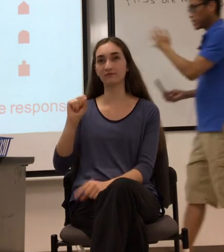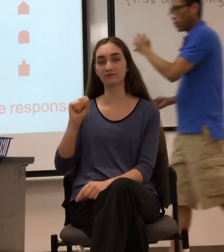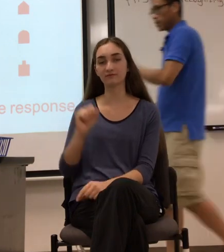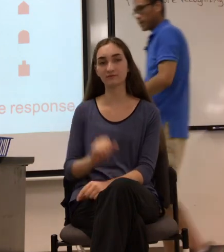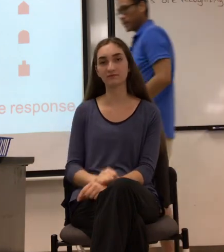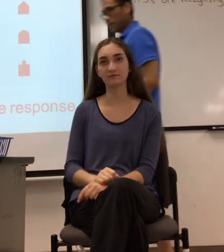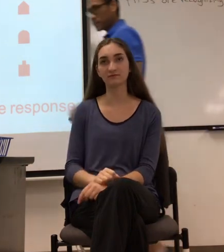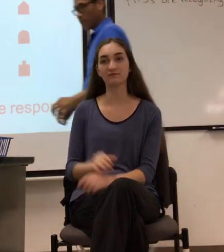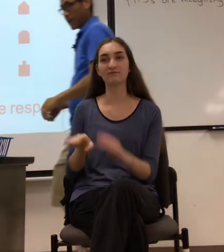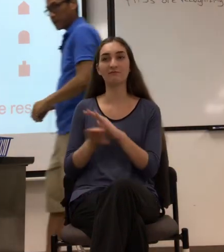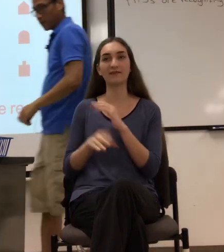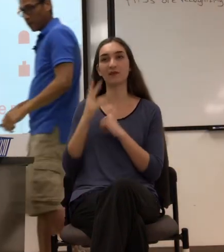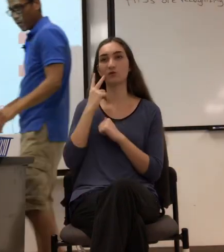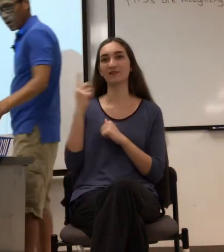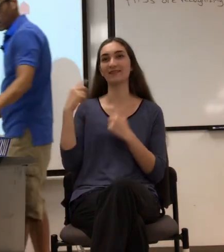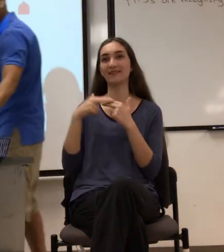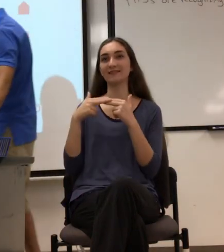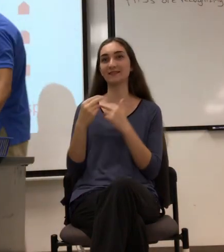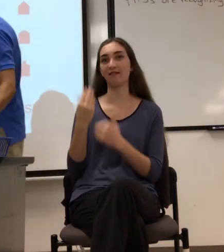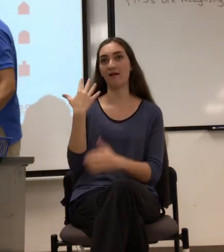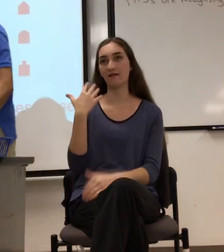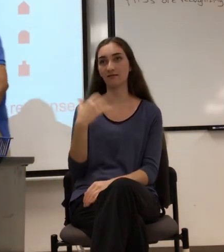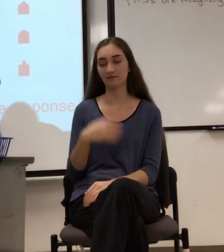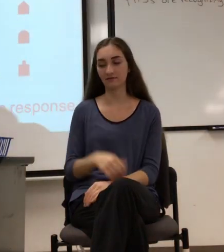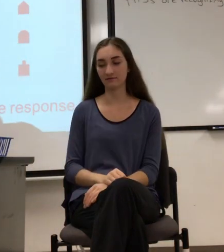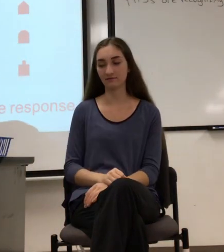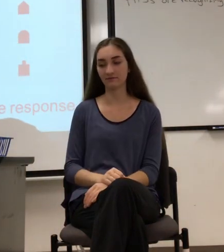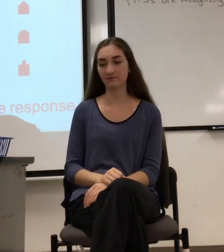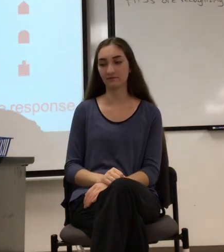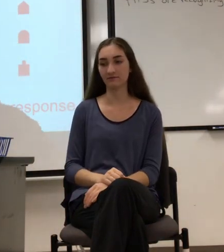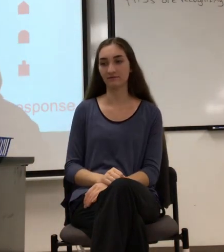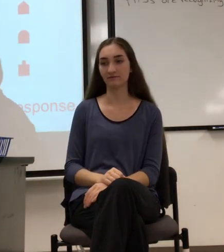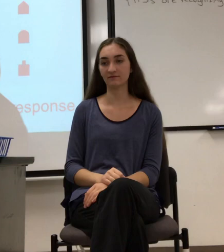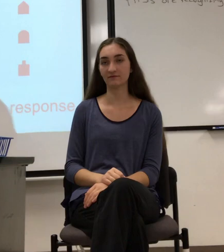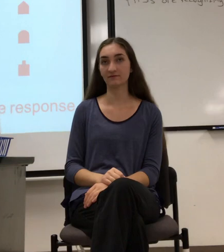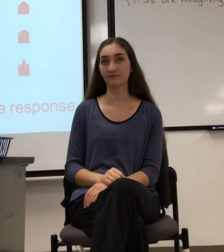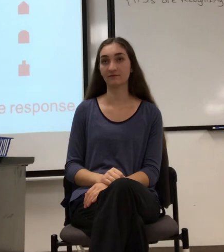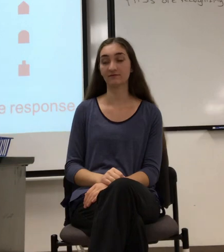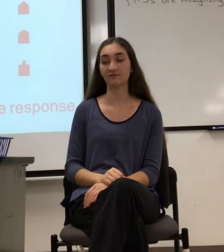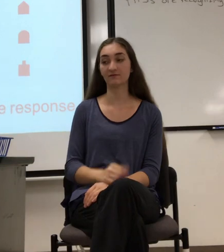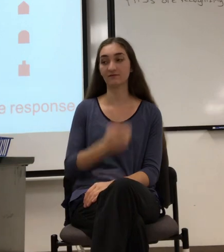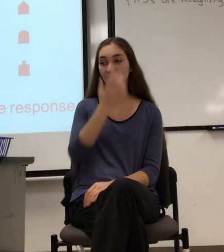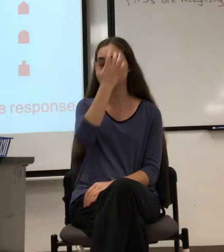That's basically what you're seeing in this slide. So to move on, so what else we got?